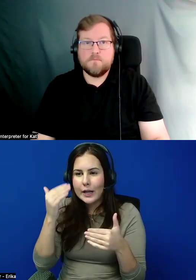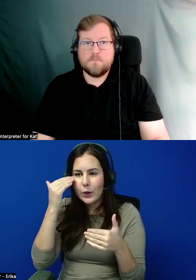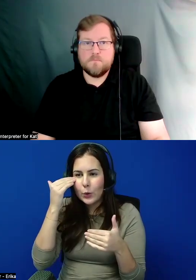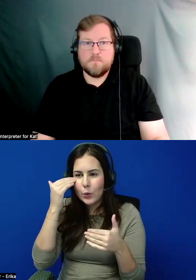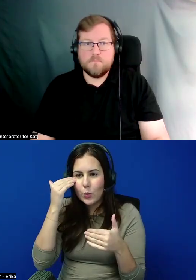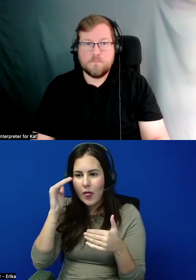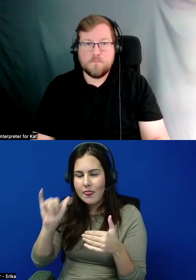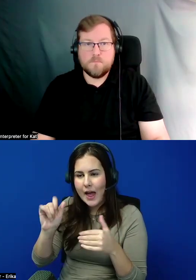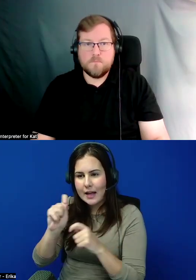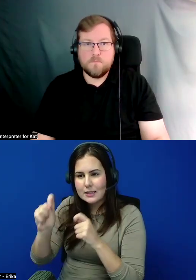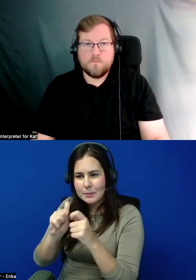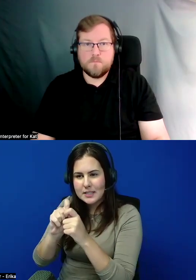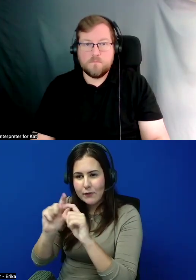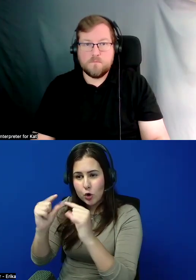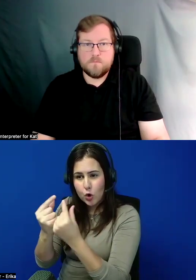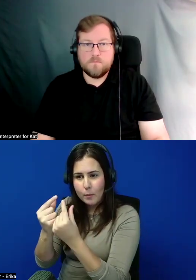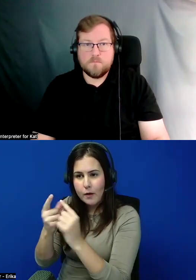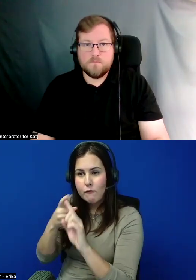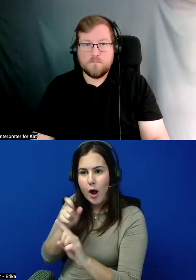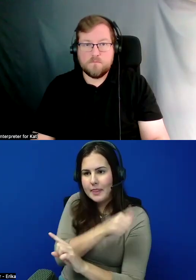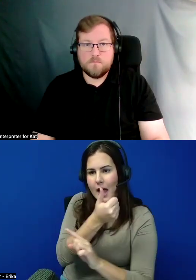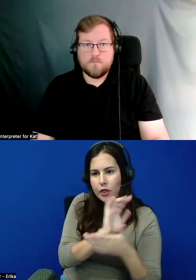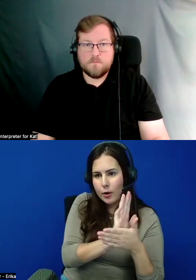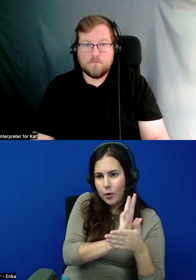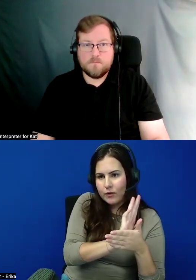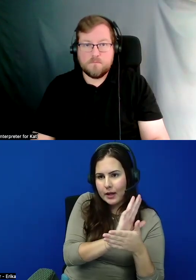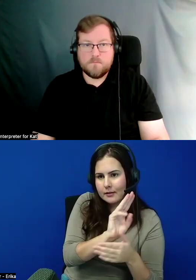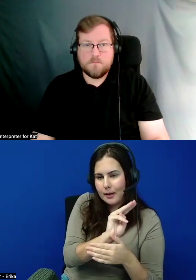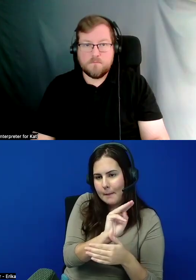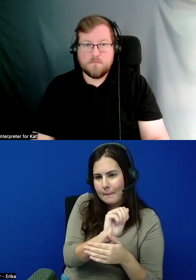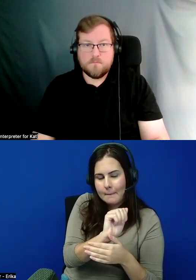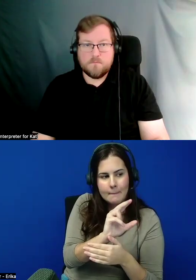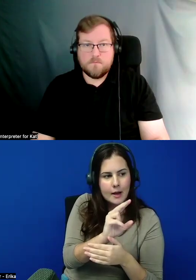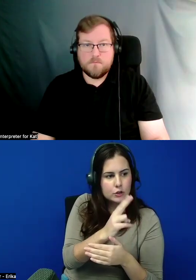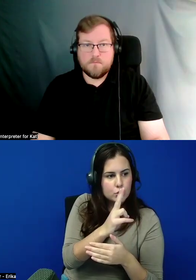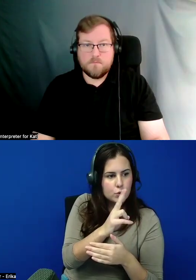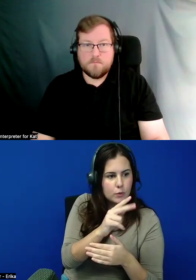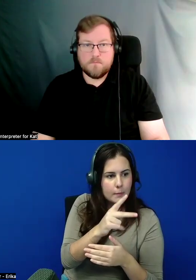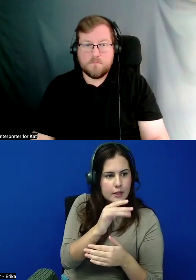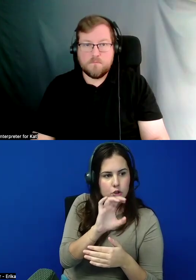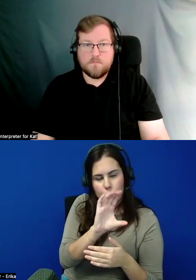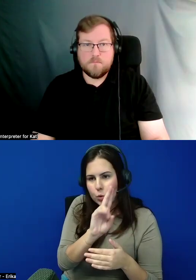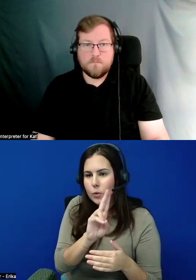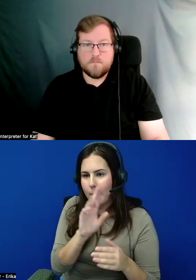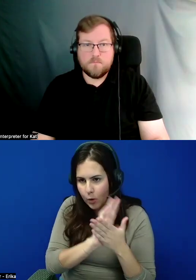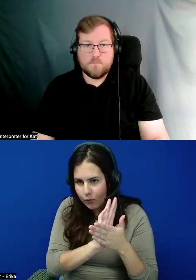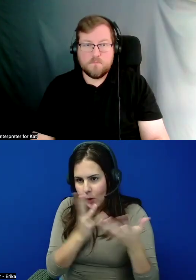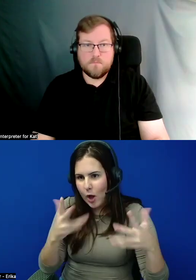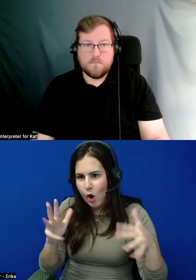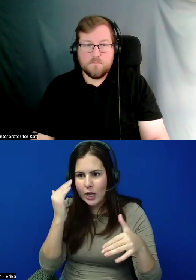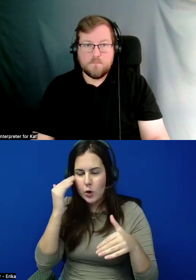from Machu Picchu Proposal, because it's not like it's a big filming destination. There are a few movies that have filmed in Iquitos, but a